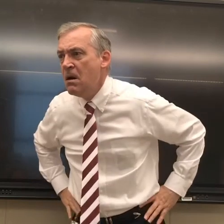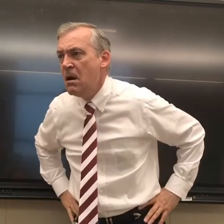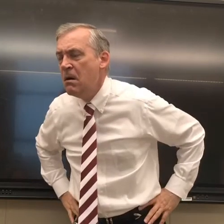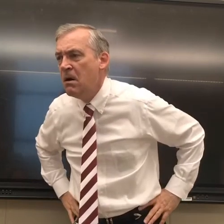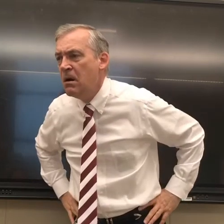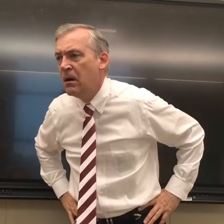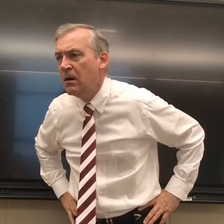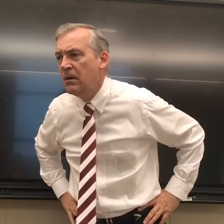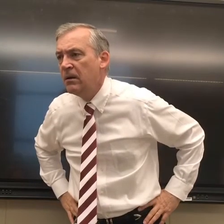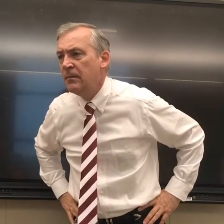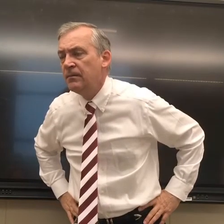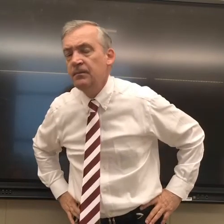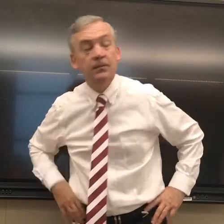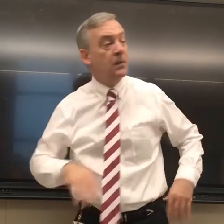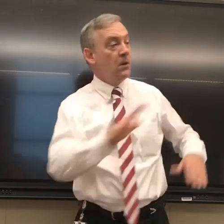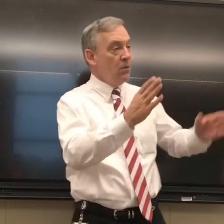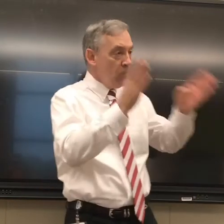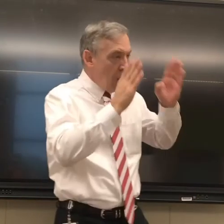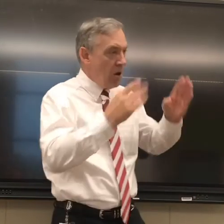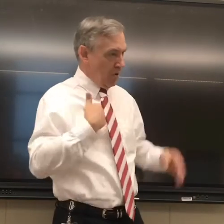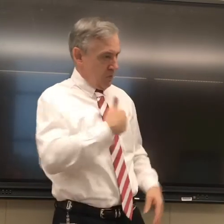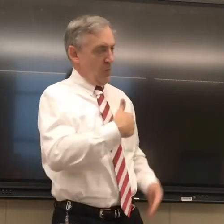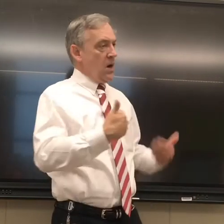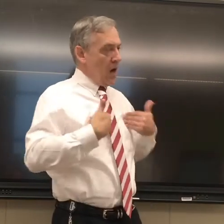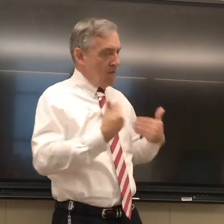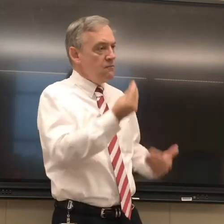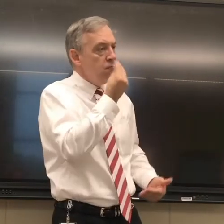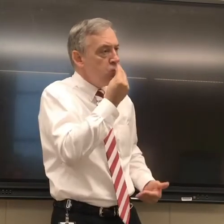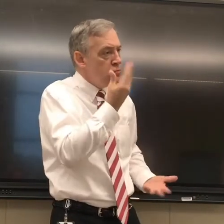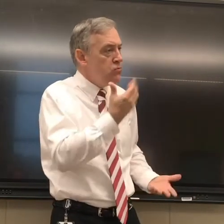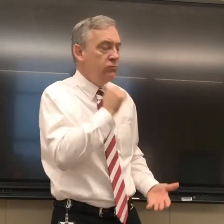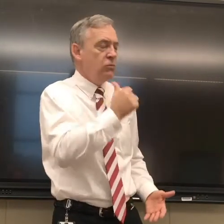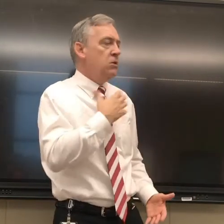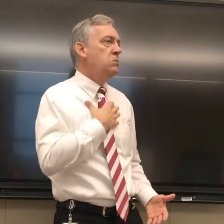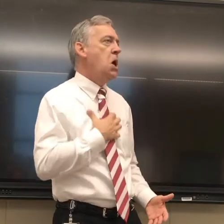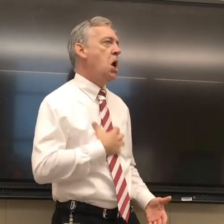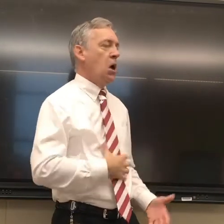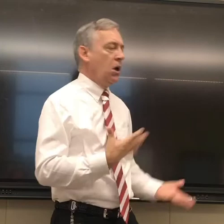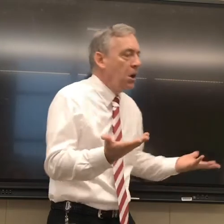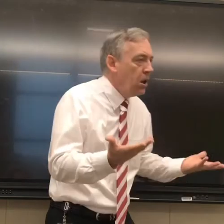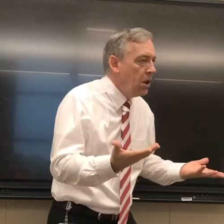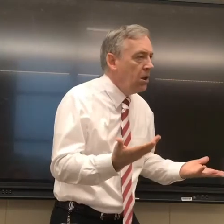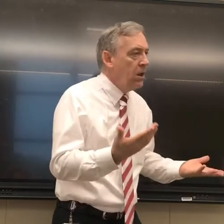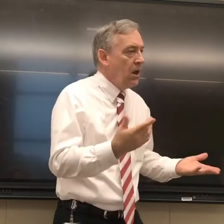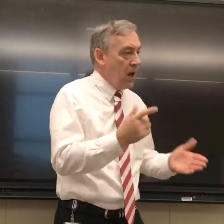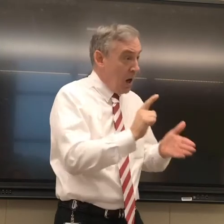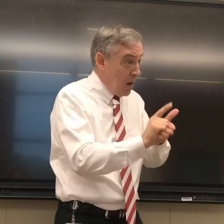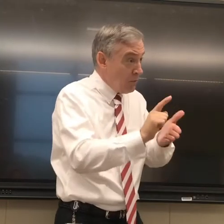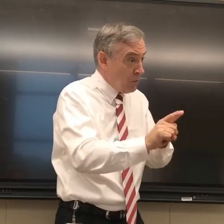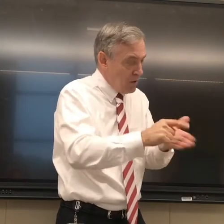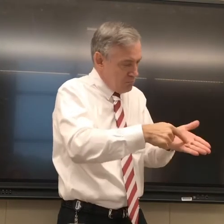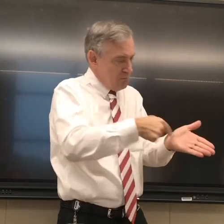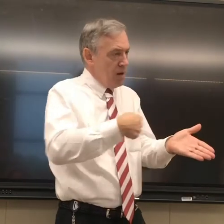Look, we ain't starving. I get paid every week, and Miss Ellis is real nice about giving me things.